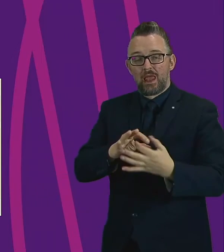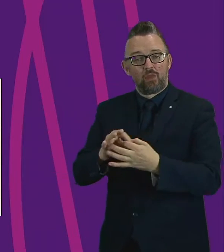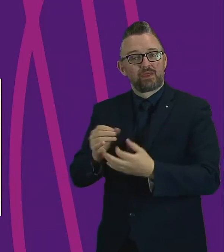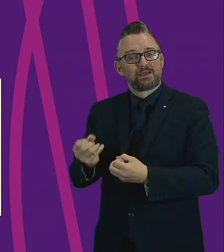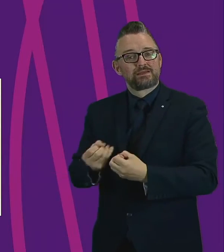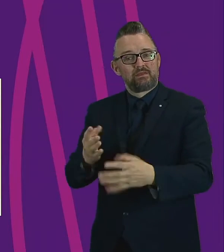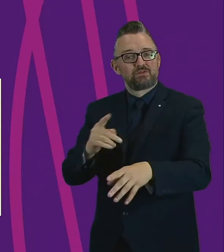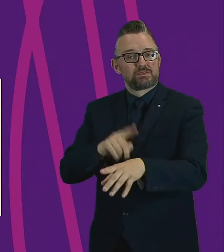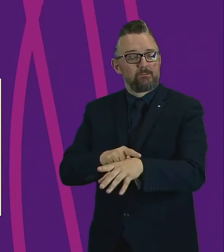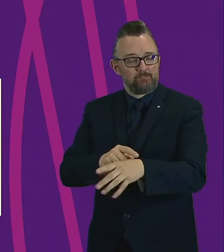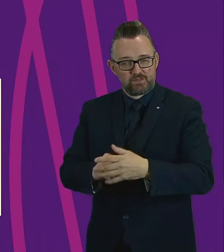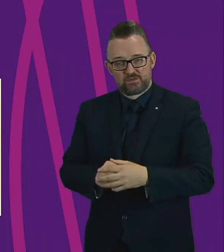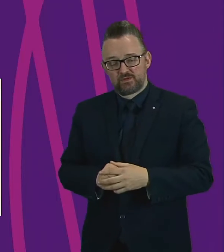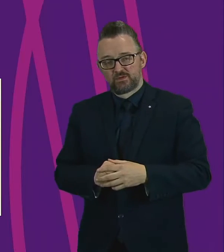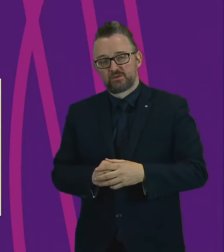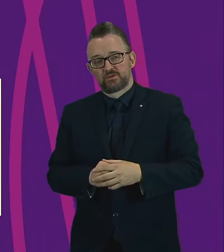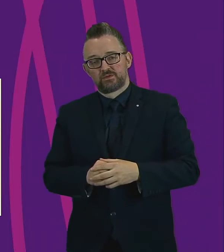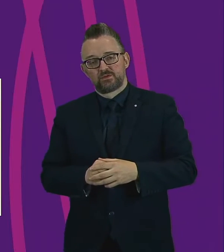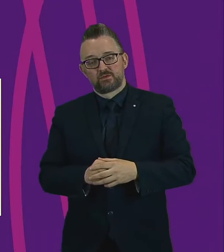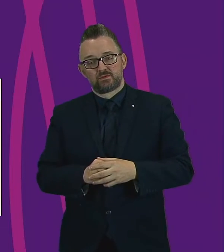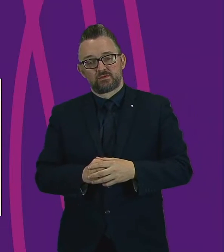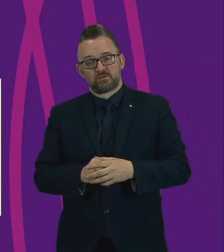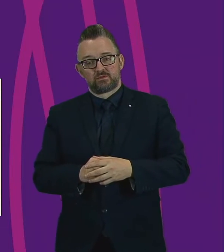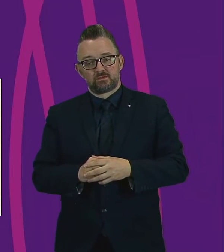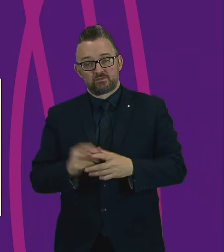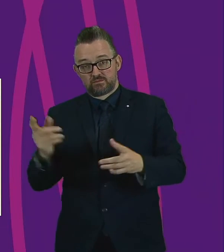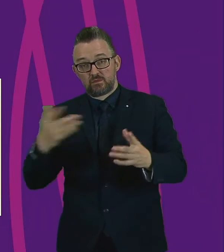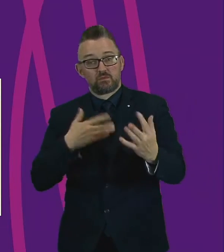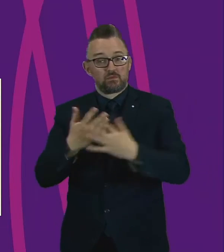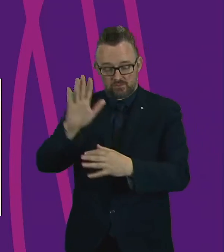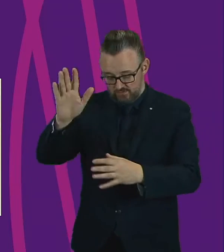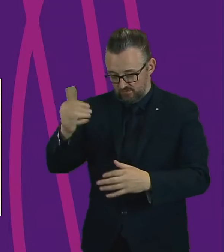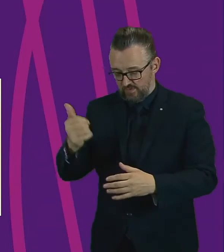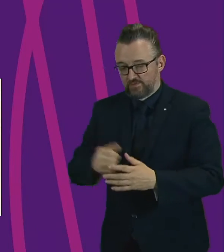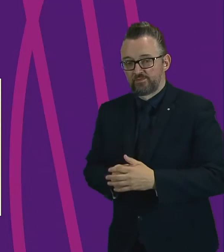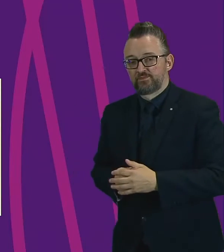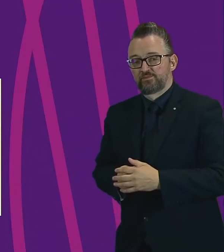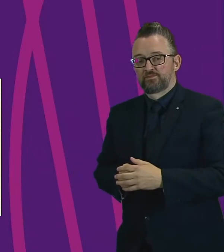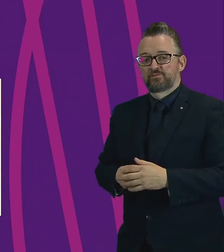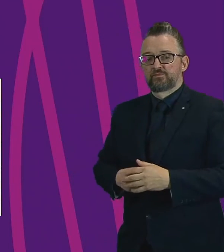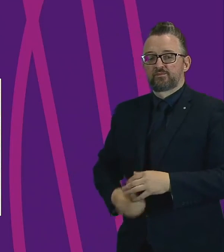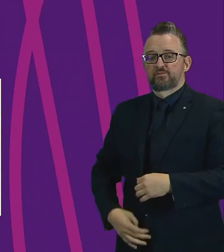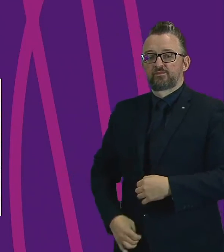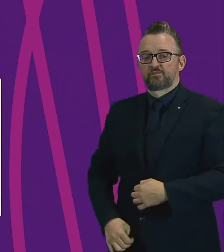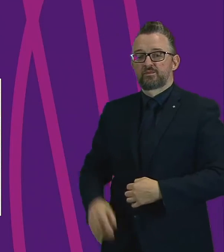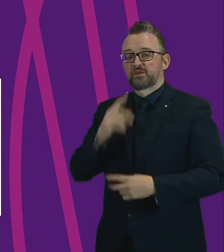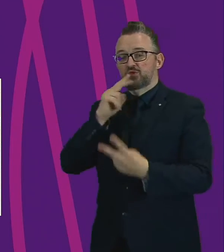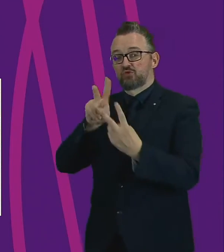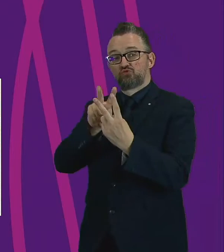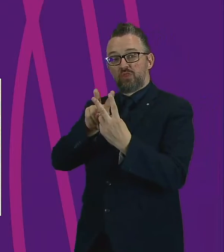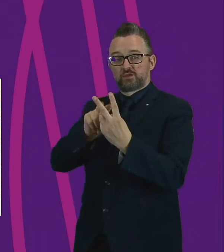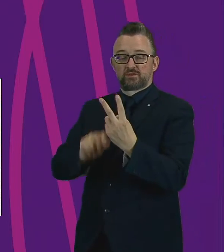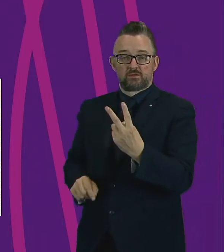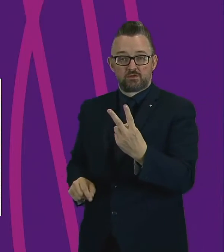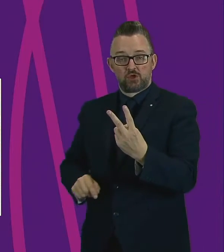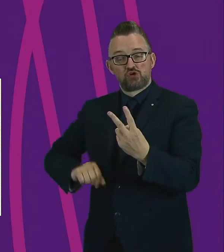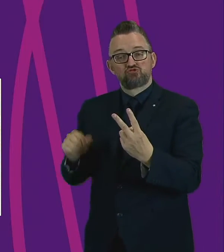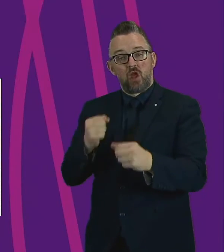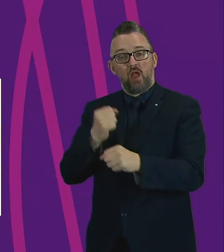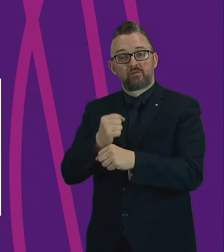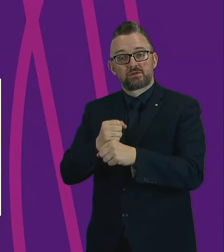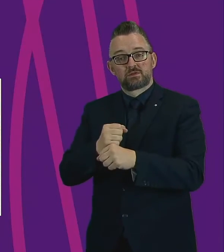subsequent cost management. So we should be... Cabinet Secretary. Two things. The Scottish Government